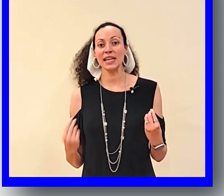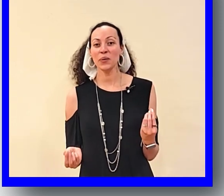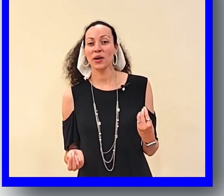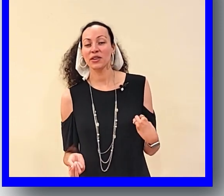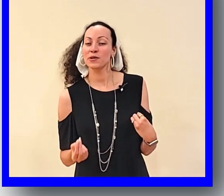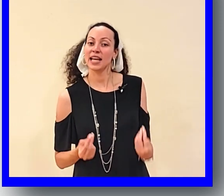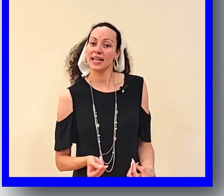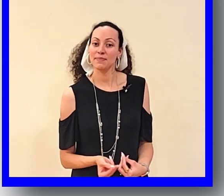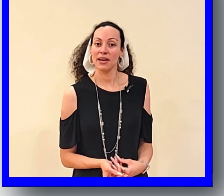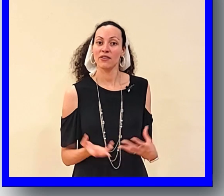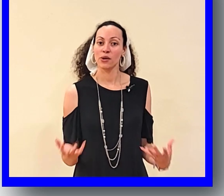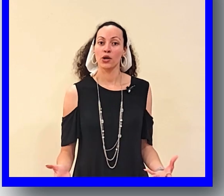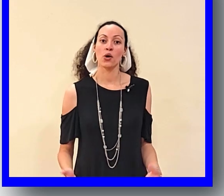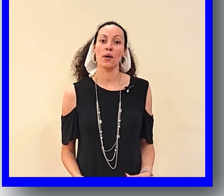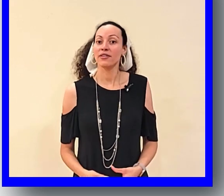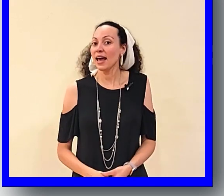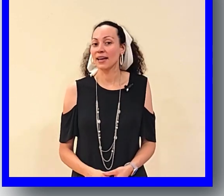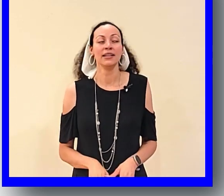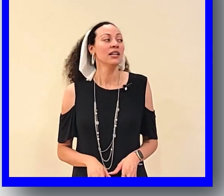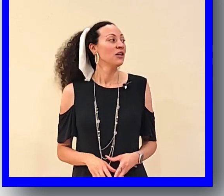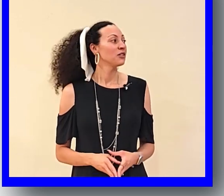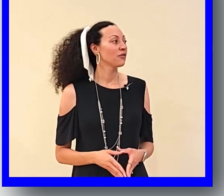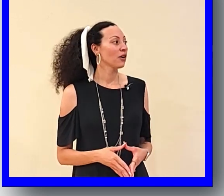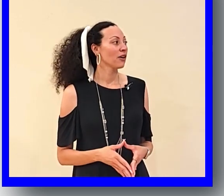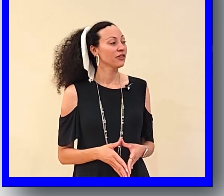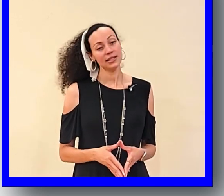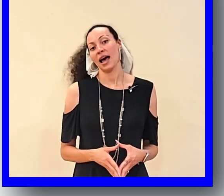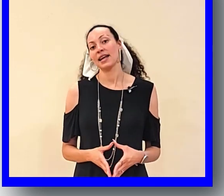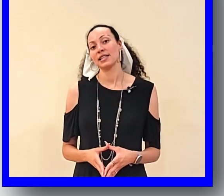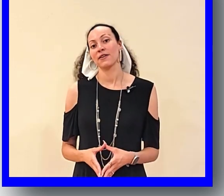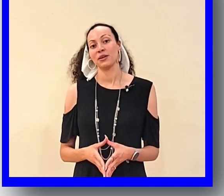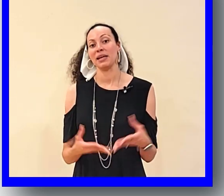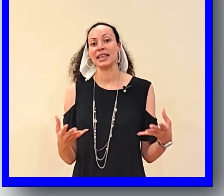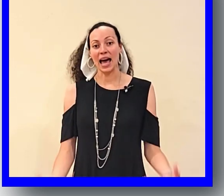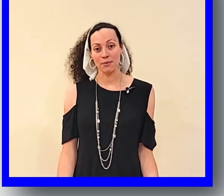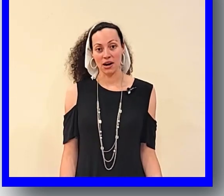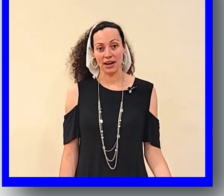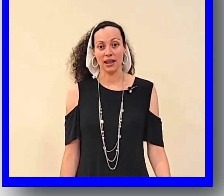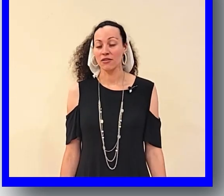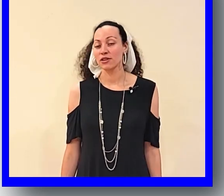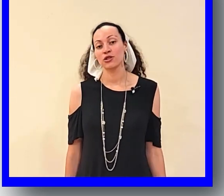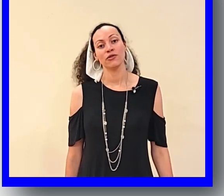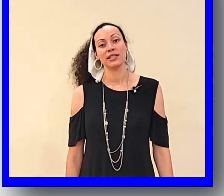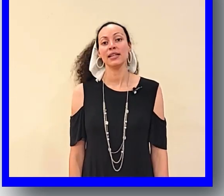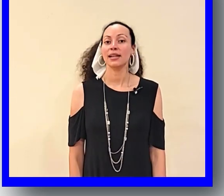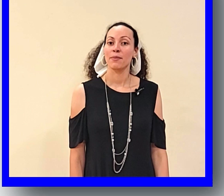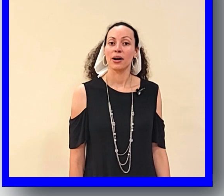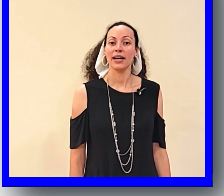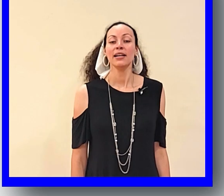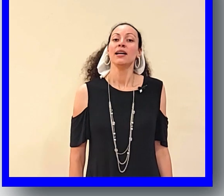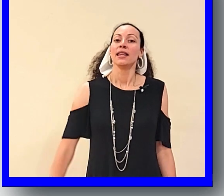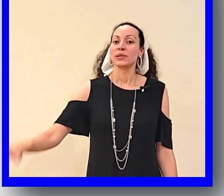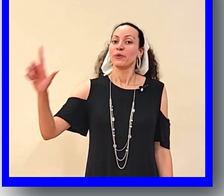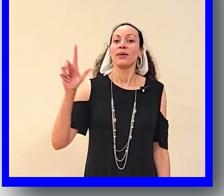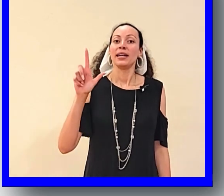can see what those signs mean and where you go every day. So for our first sign, it's going to be library. A lot of us do visit the